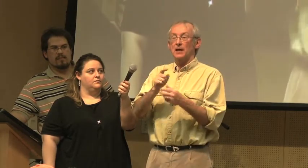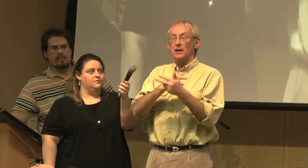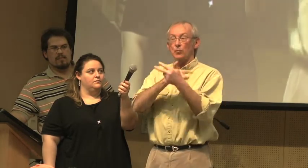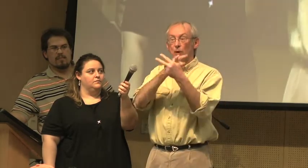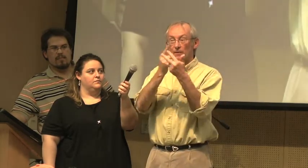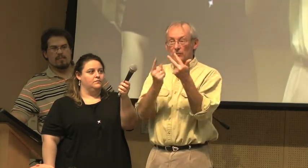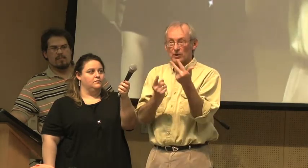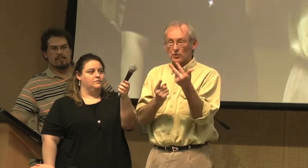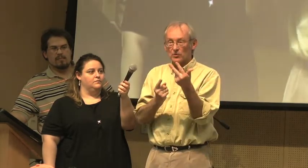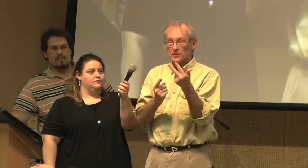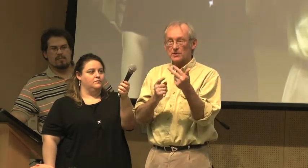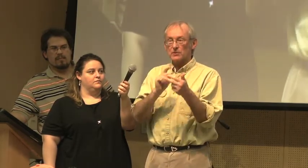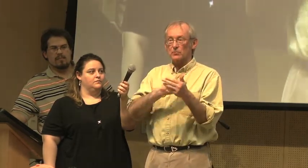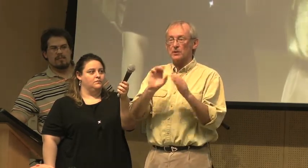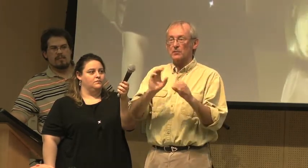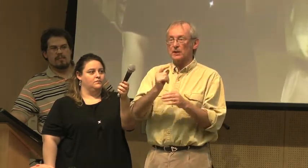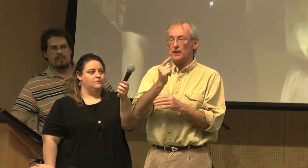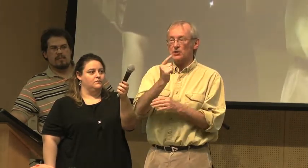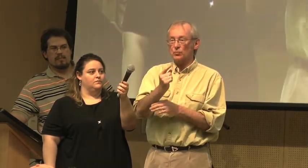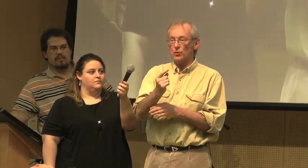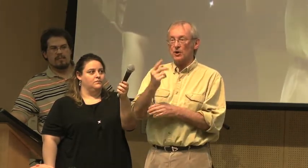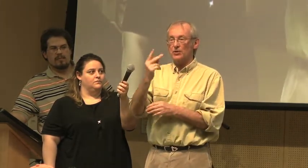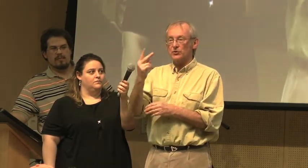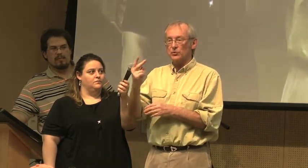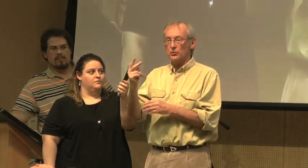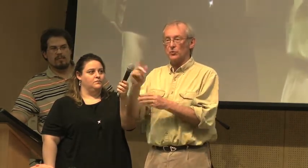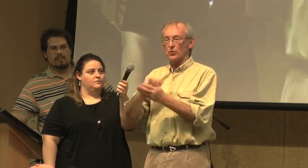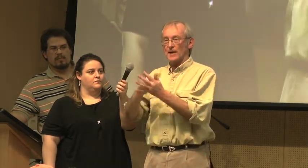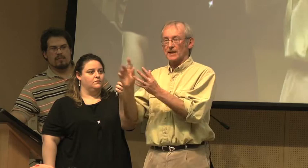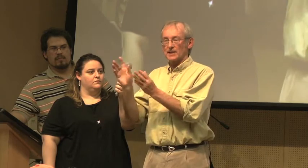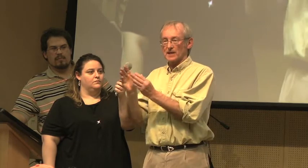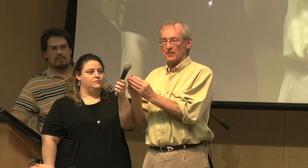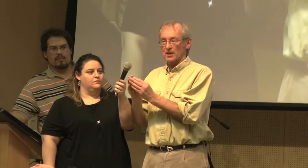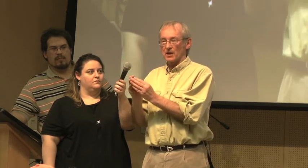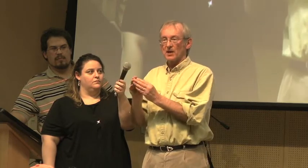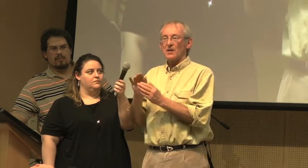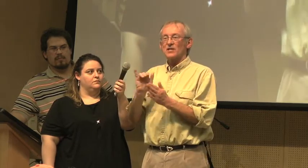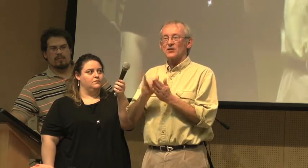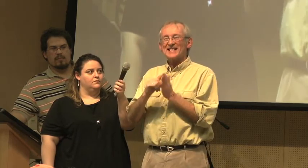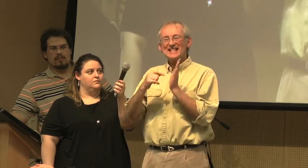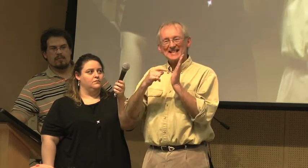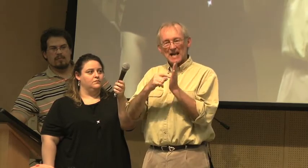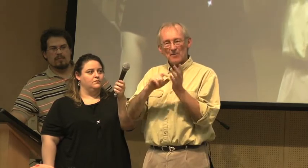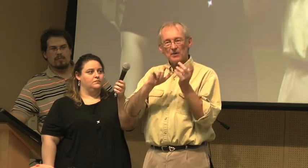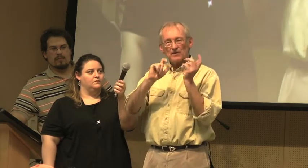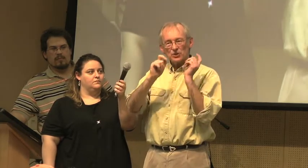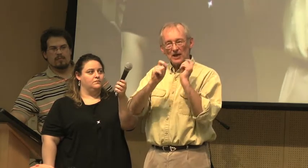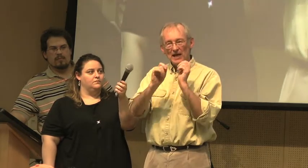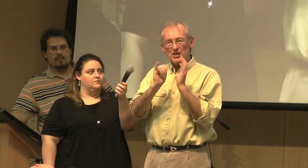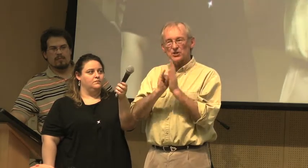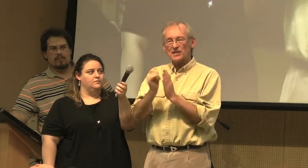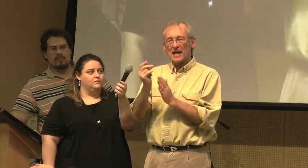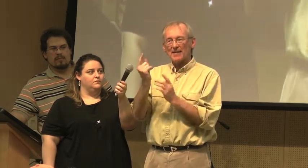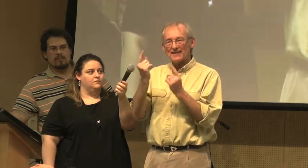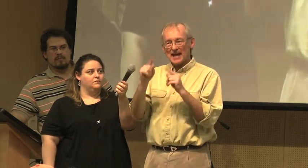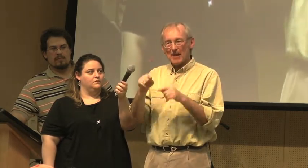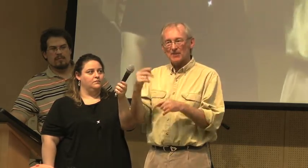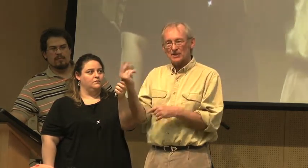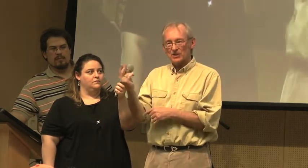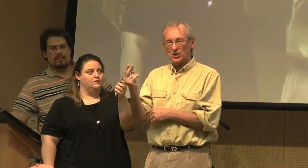in one of three courses, 1, 2, or writing seminar. So that's an example of a change that's happened